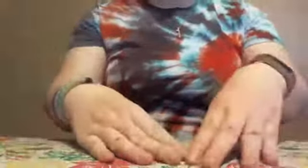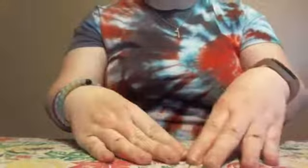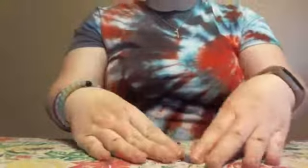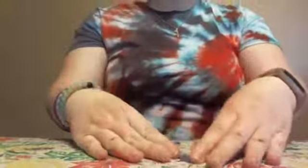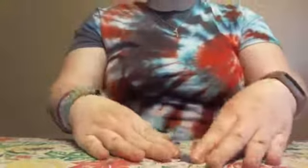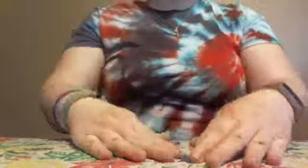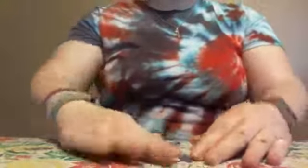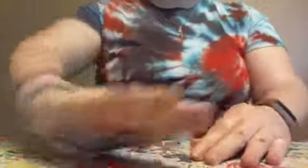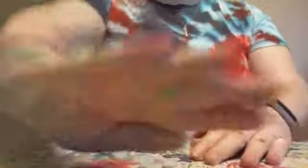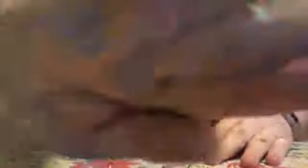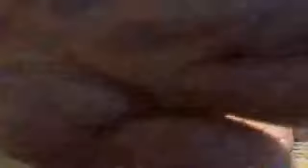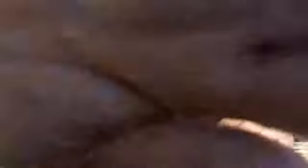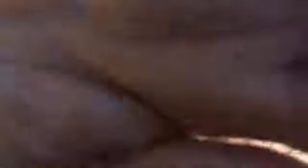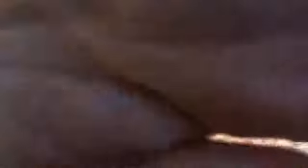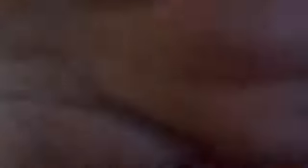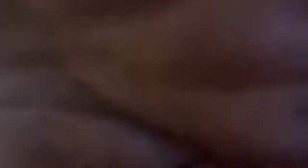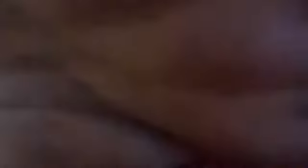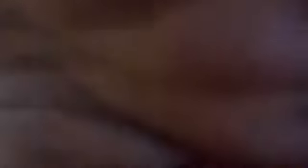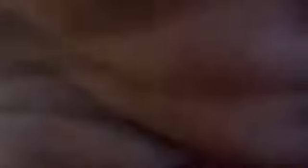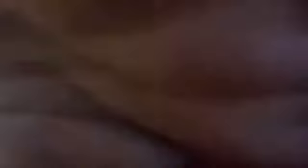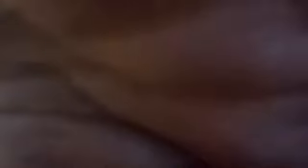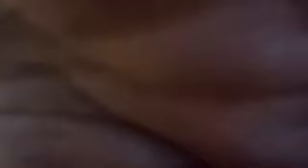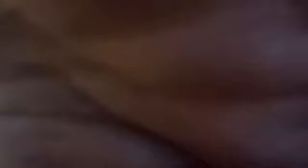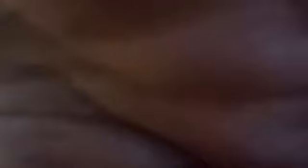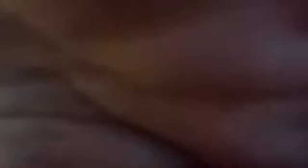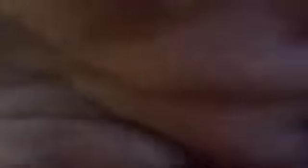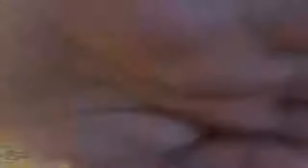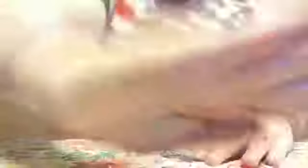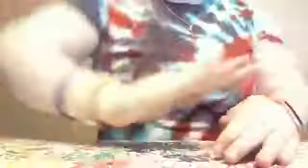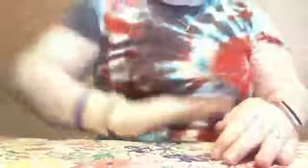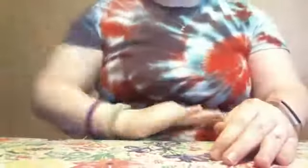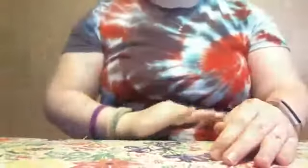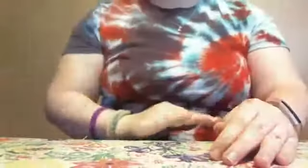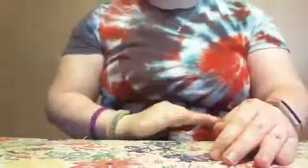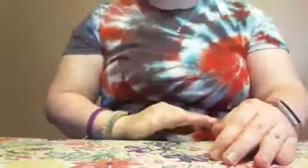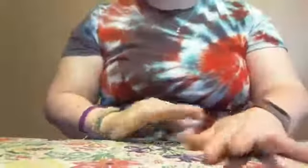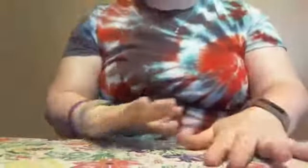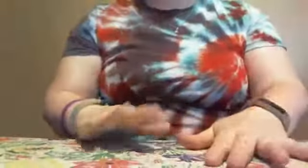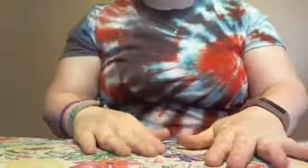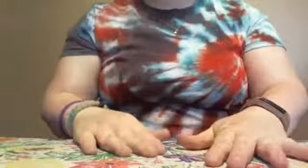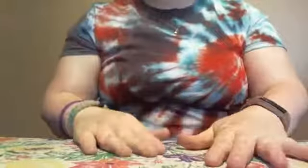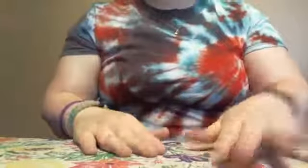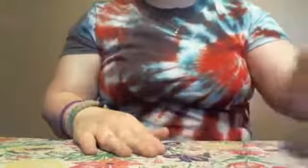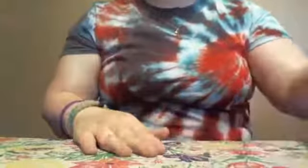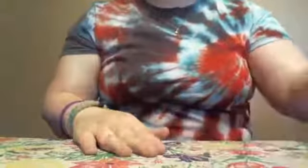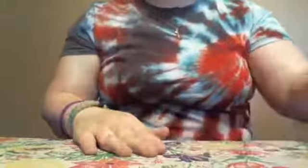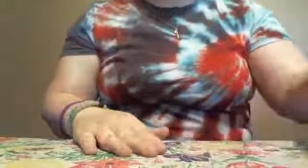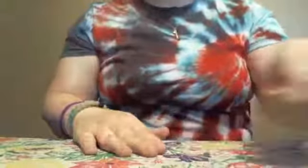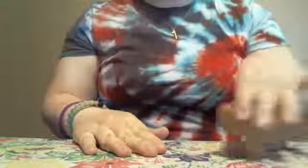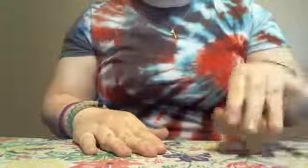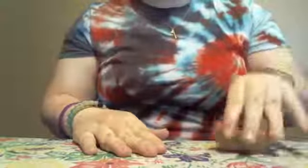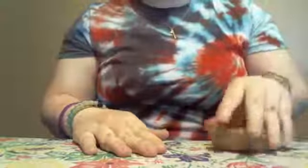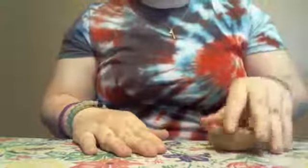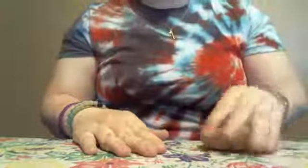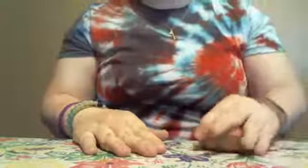to, and then I'll cover the camera and take 1 away. And then when I come back, I want you to